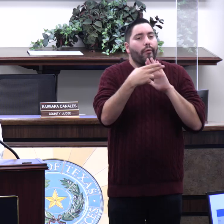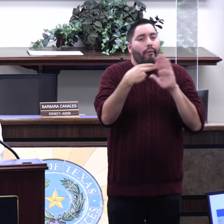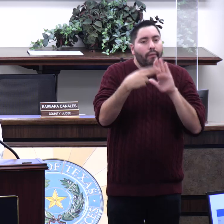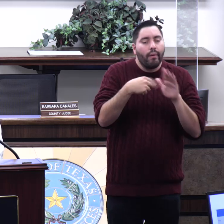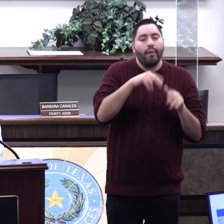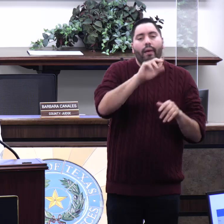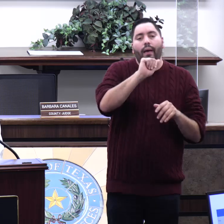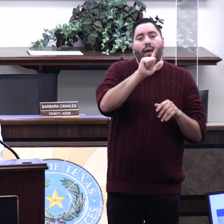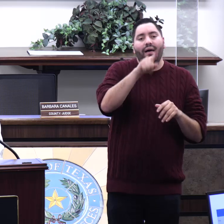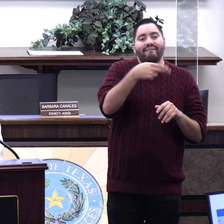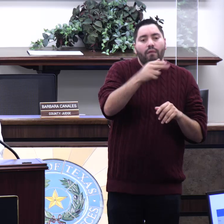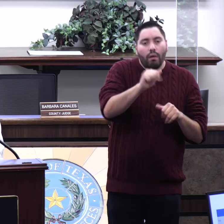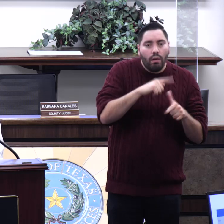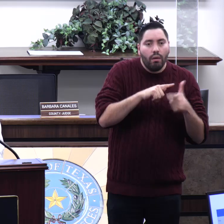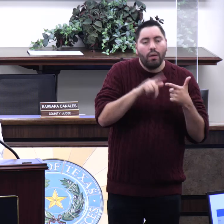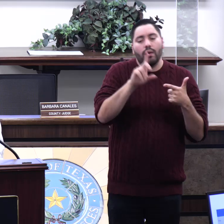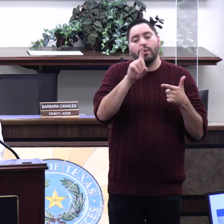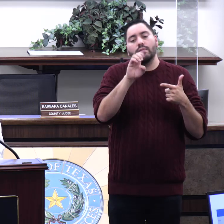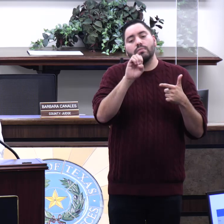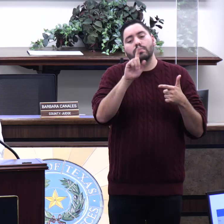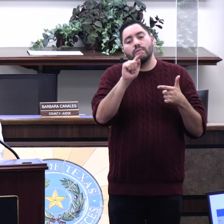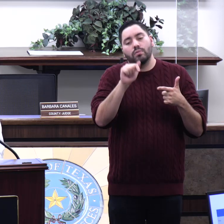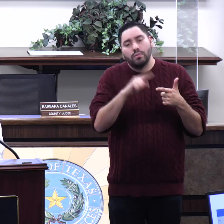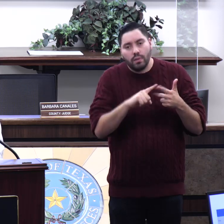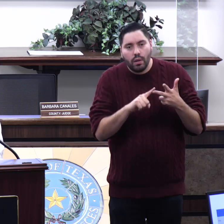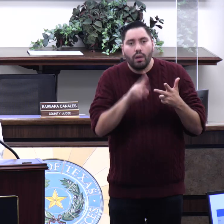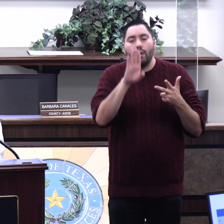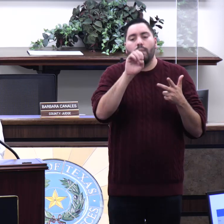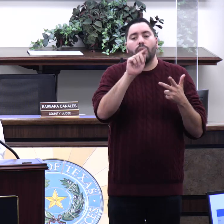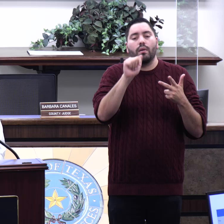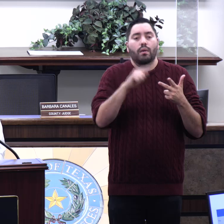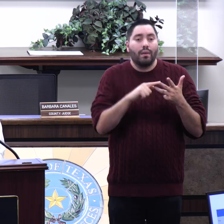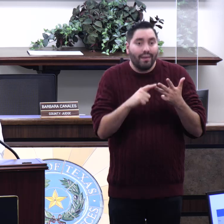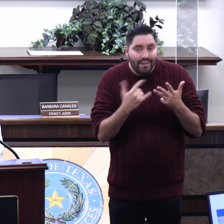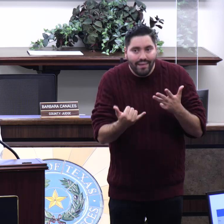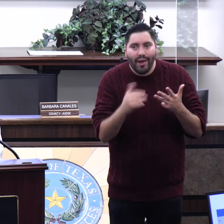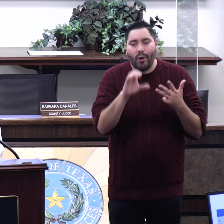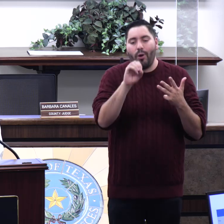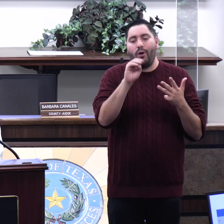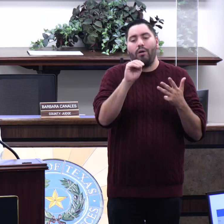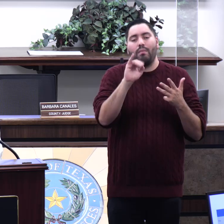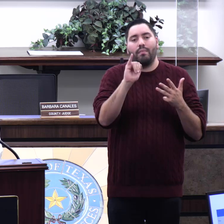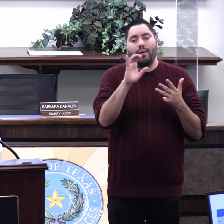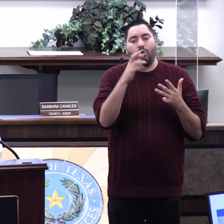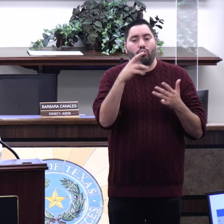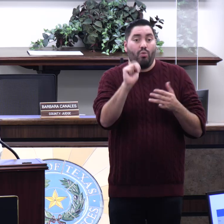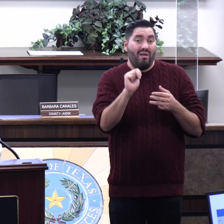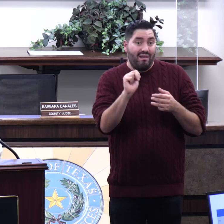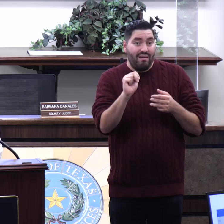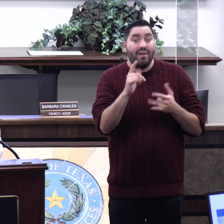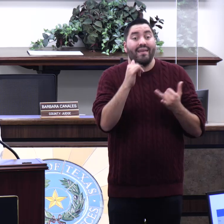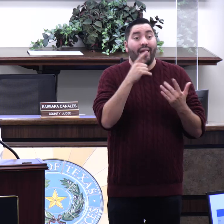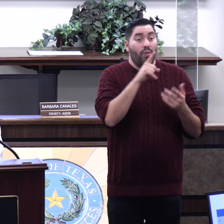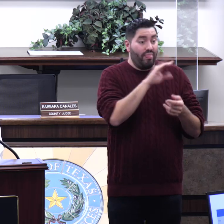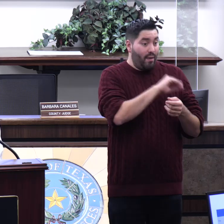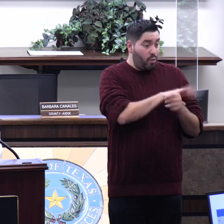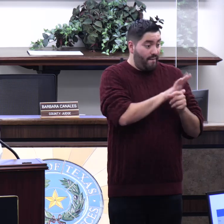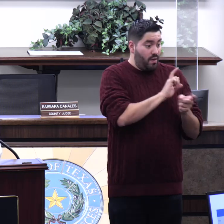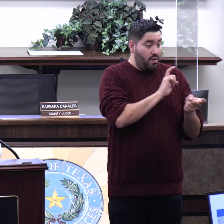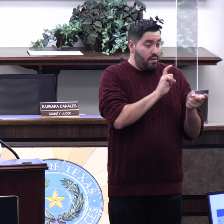alpha, delta, beta, and now Omicron variant. When it acquires mutations,